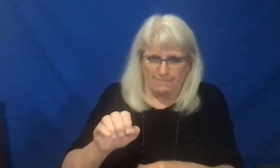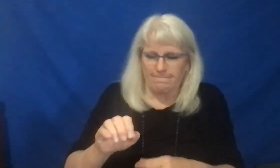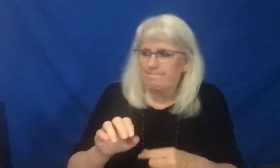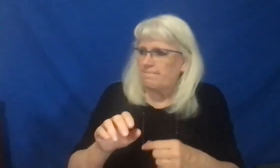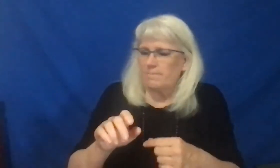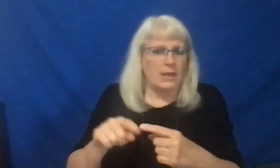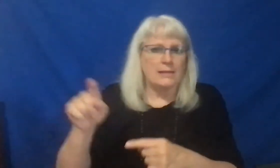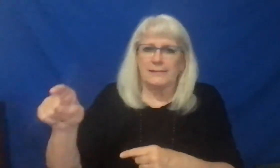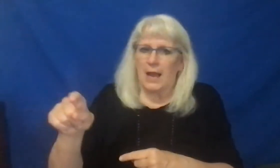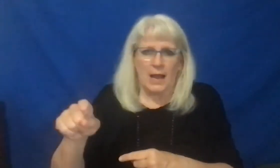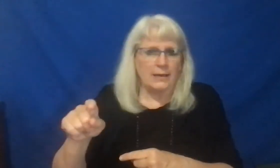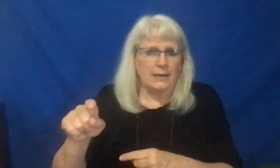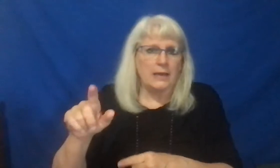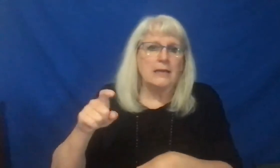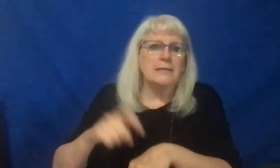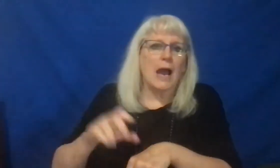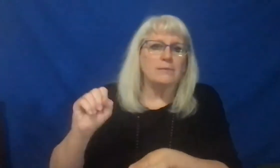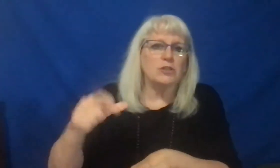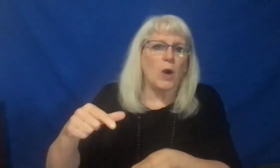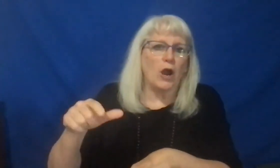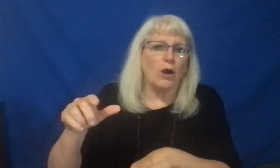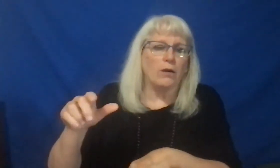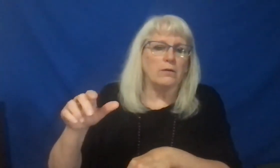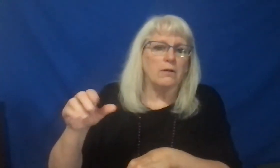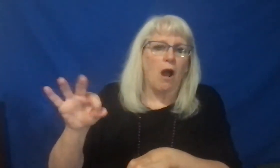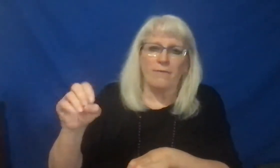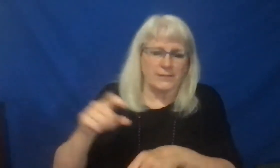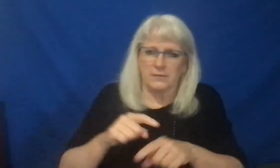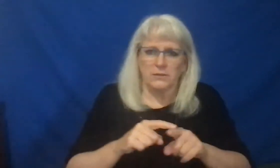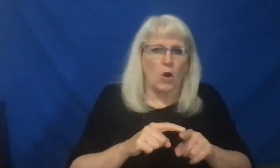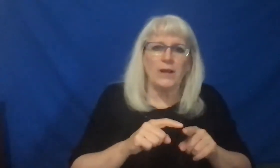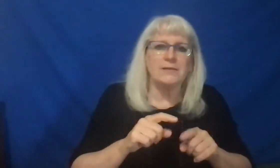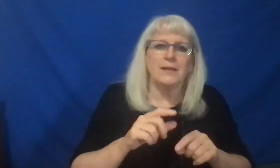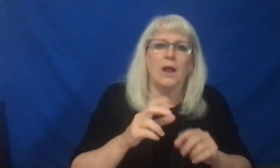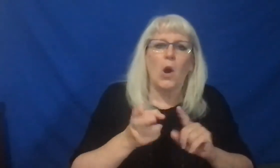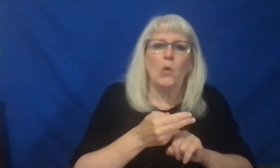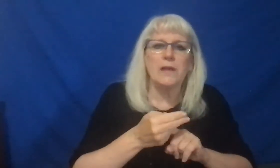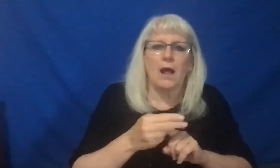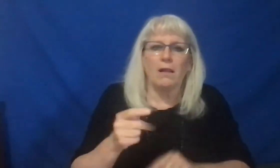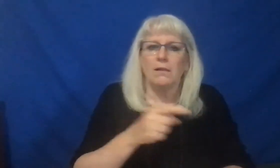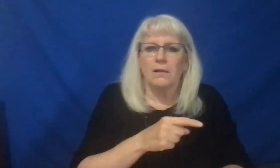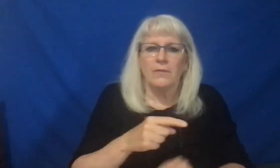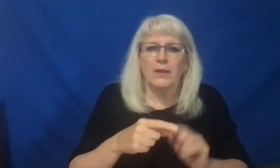not in Times Square, when this hotel out where they go once a year out in the middle of